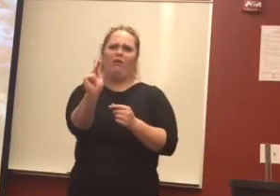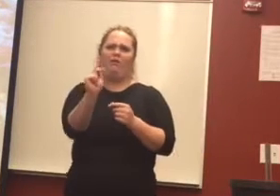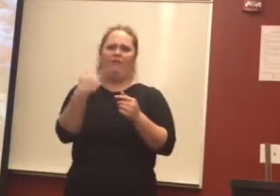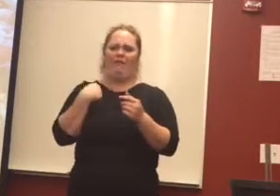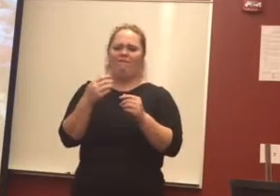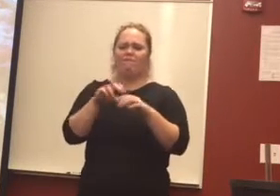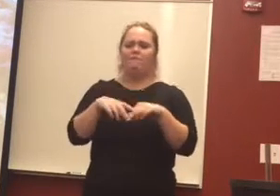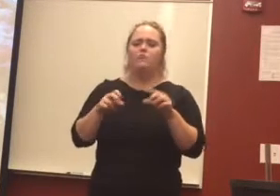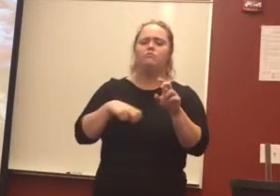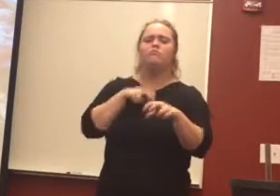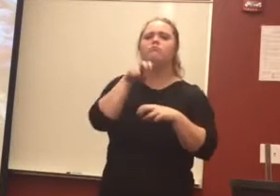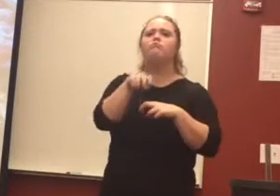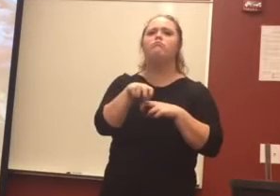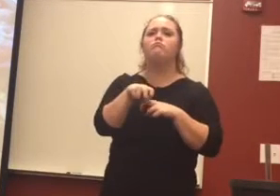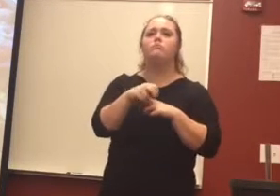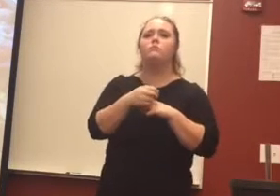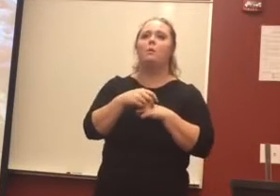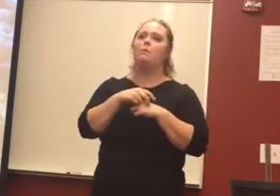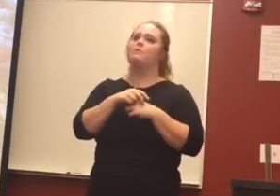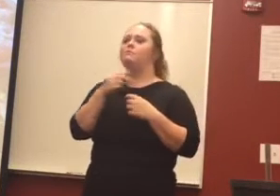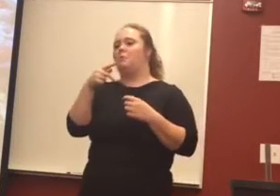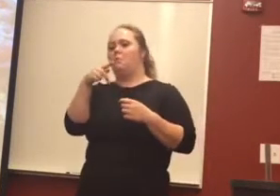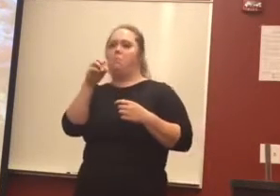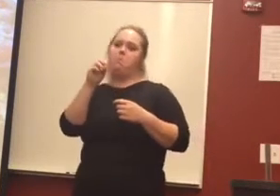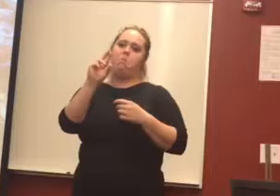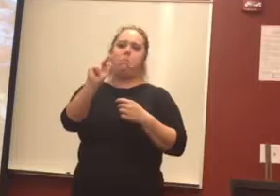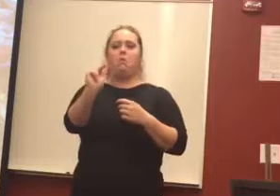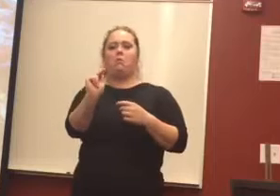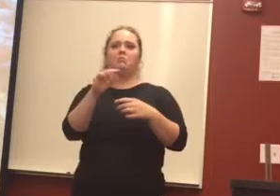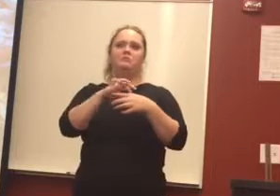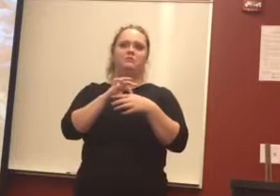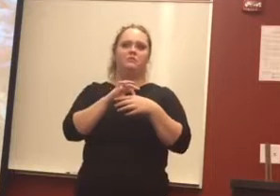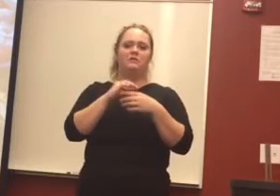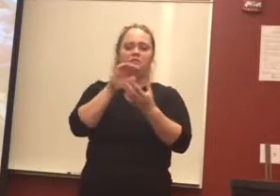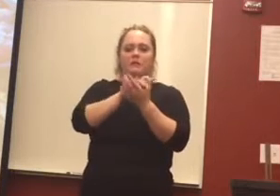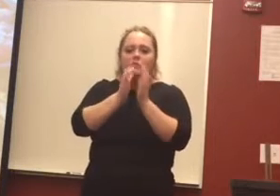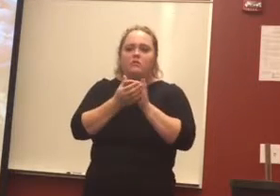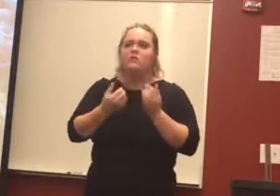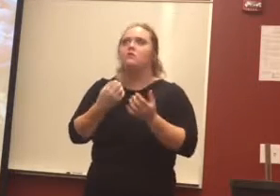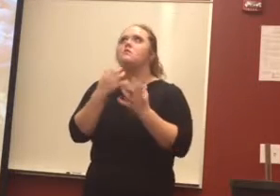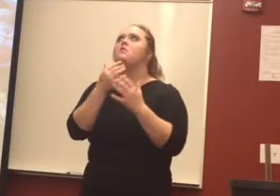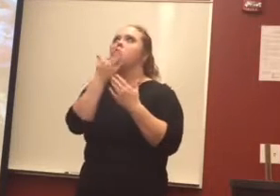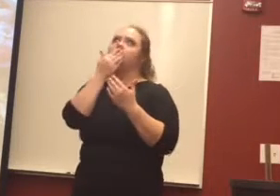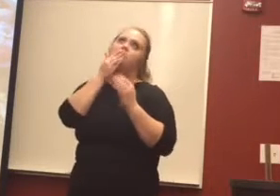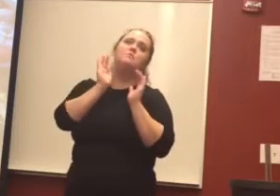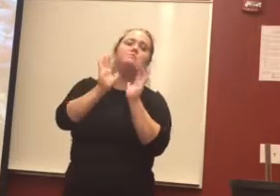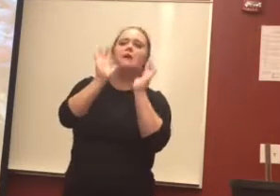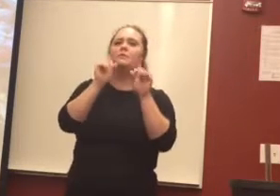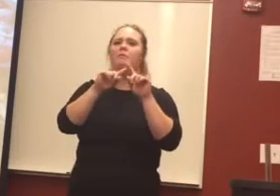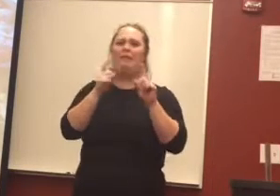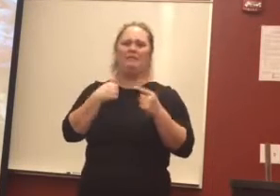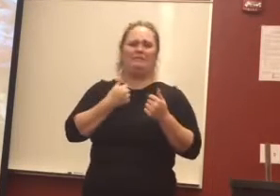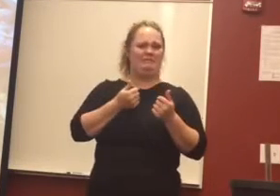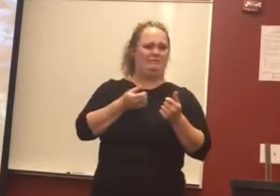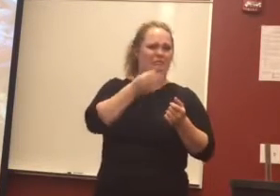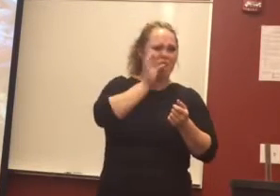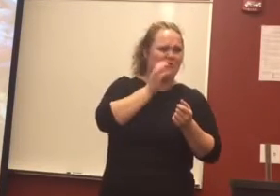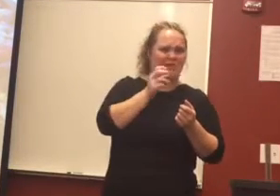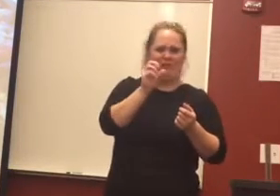chop sandwich ever. So this lady kept trying to give my husband a cup of Ovaltine, and he was trying to say, no, I don't want it. And They she was